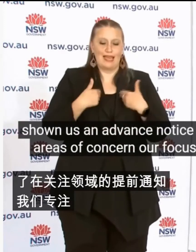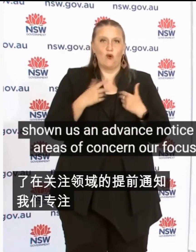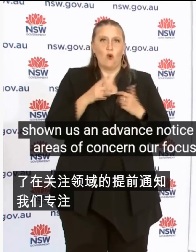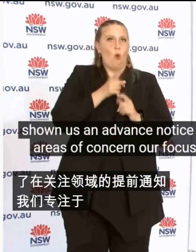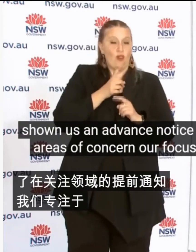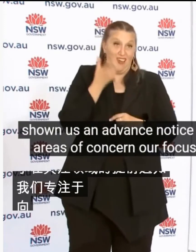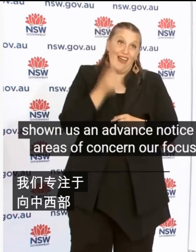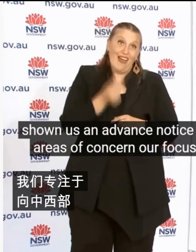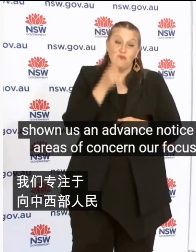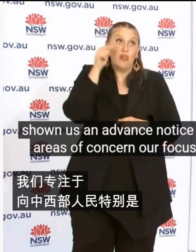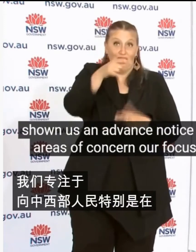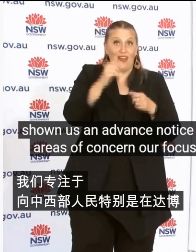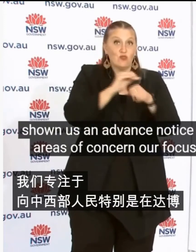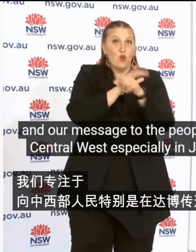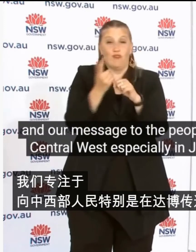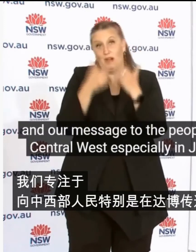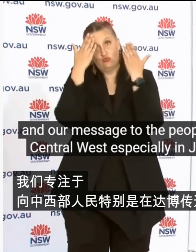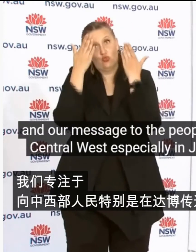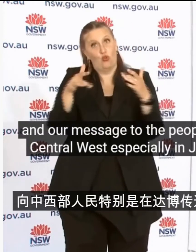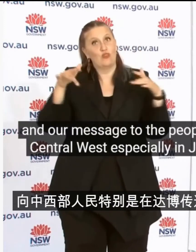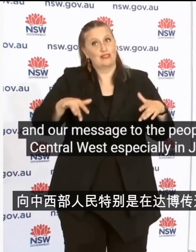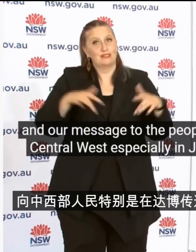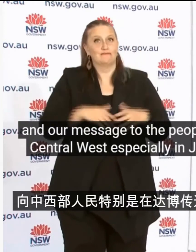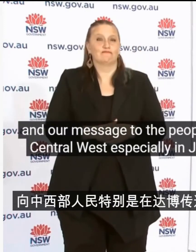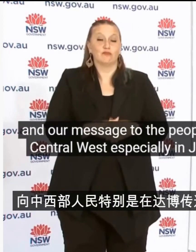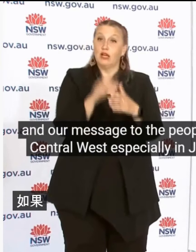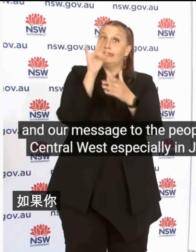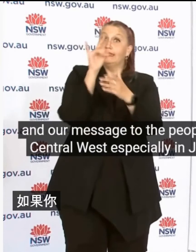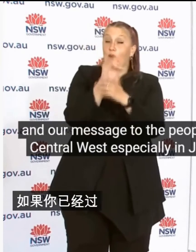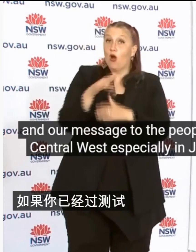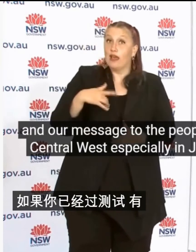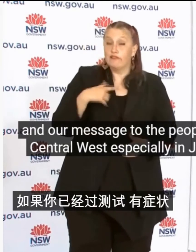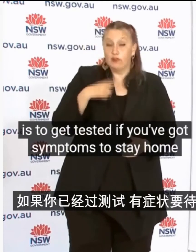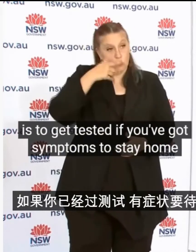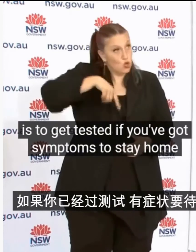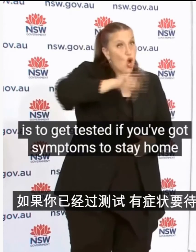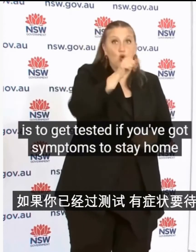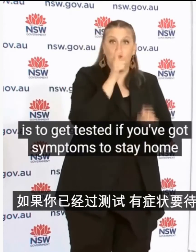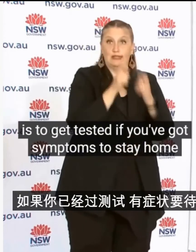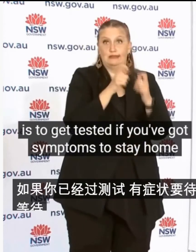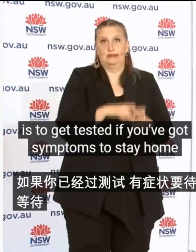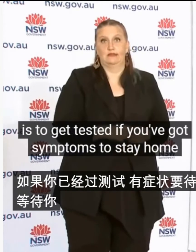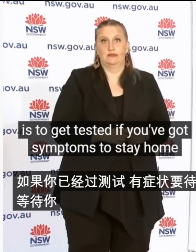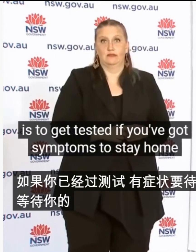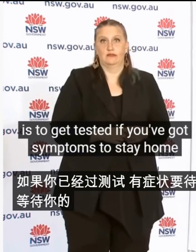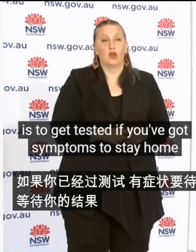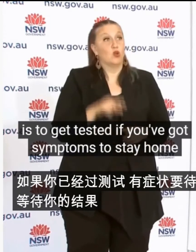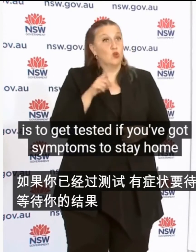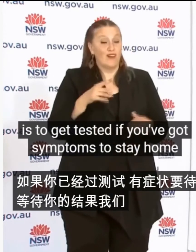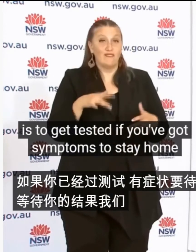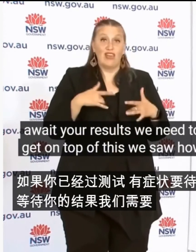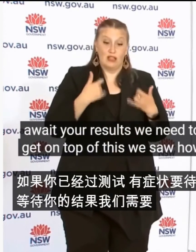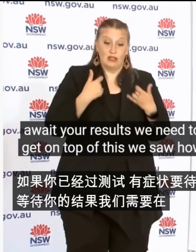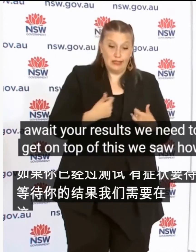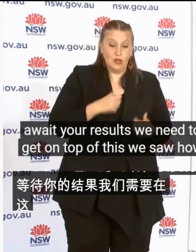focus and our message to the people of Central West, especially in Dubbo, is to get tested. If you've got symptoms, to stay home, await your results.